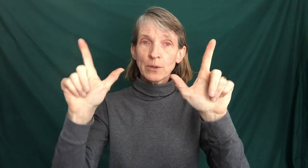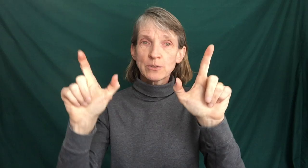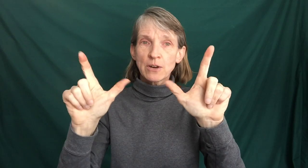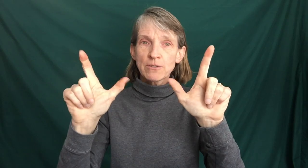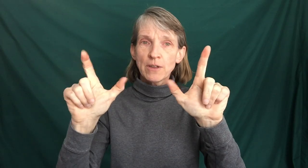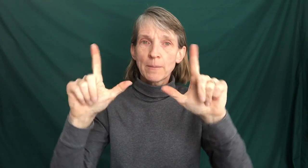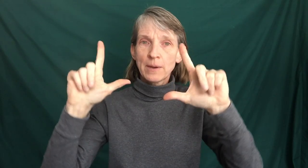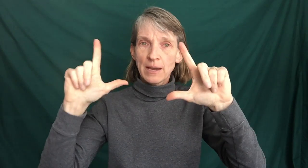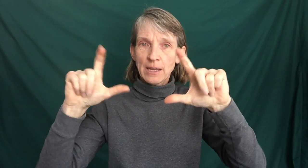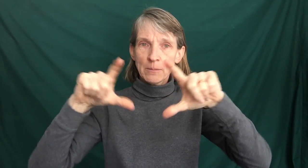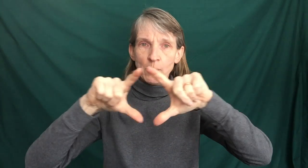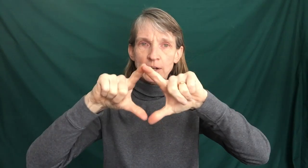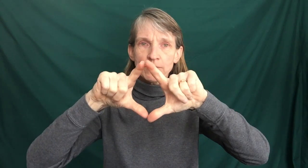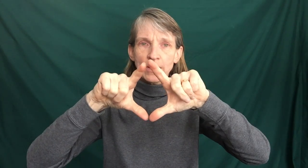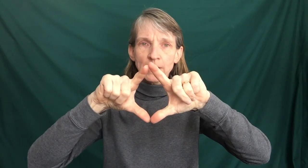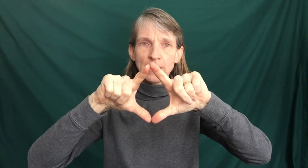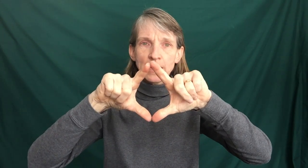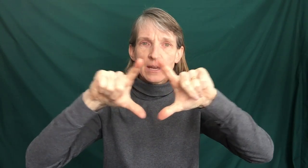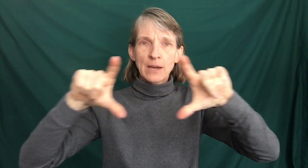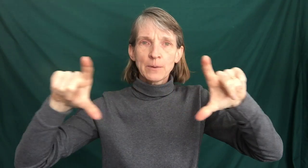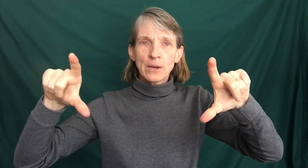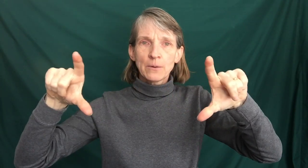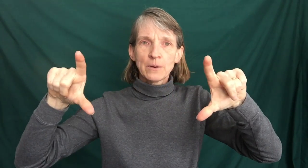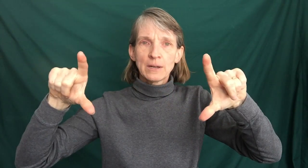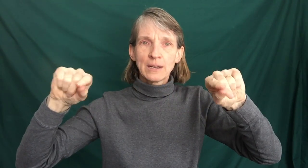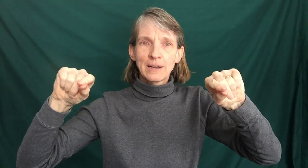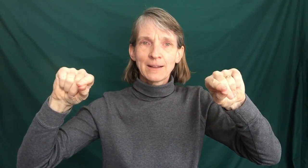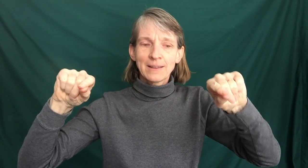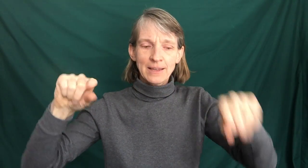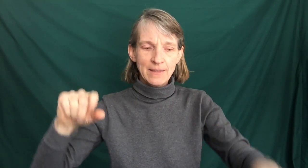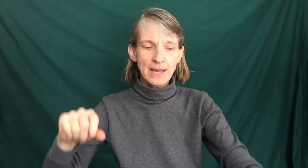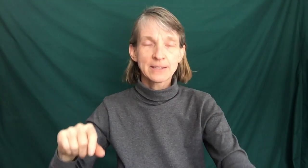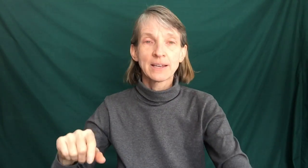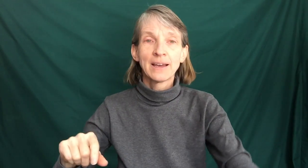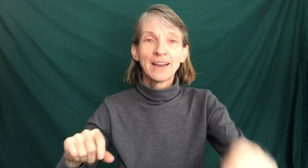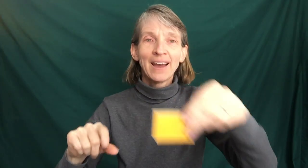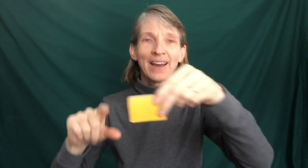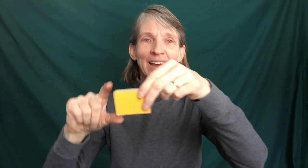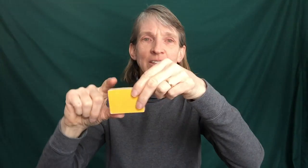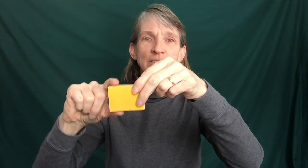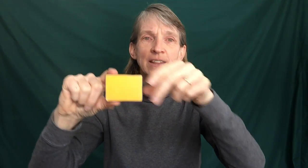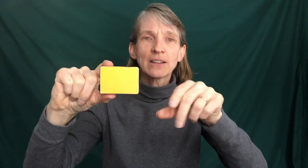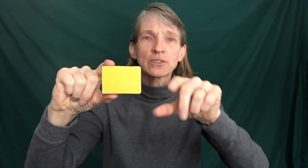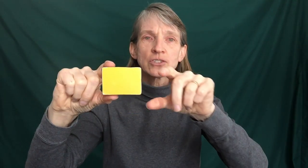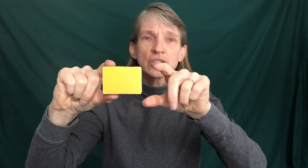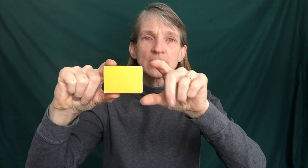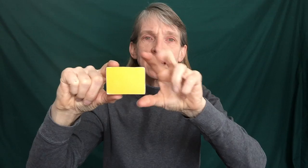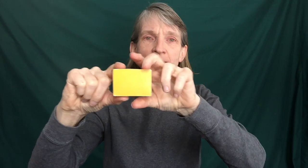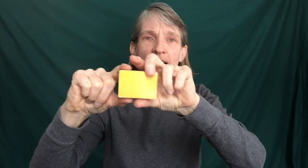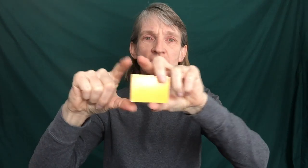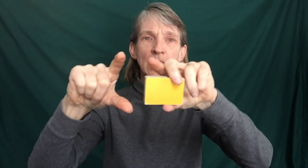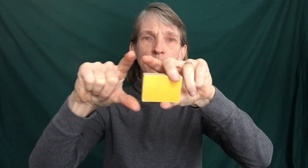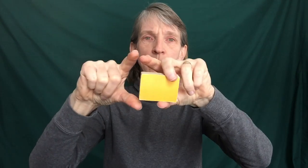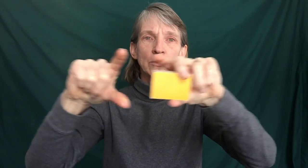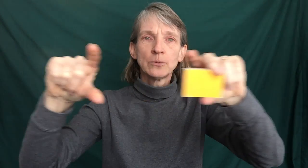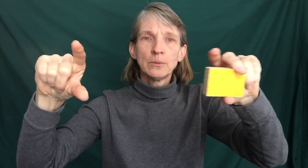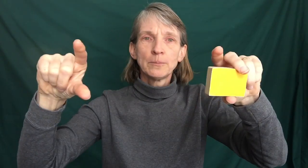use our thumb and our pointer finger, and we go like that. And you see that looks just like that shape.